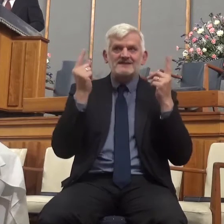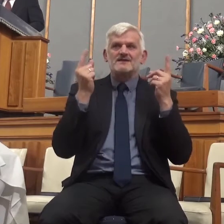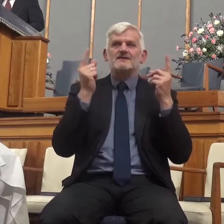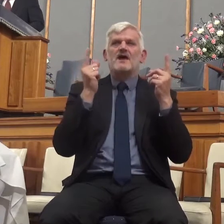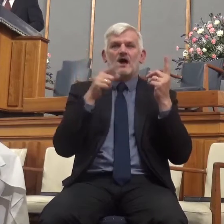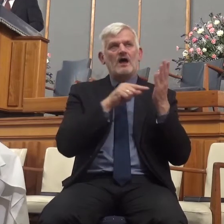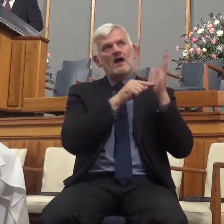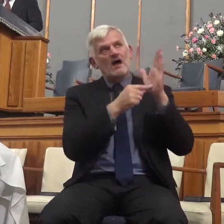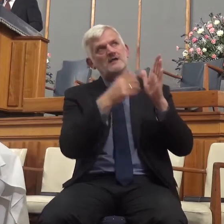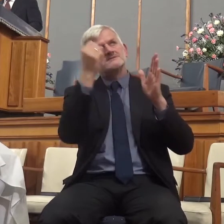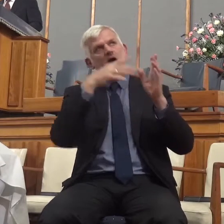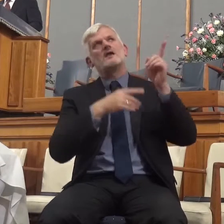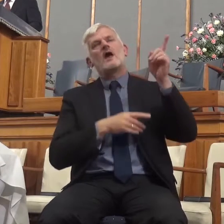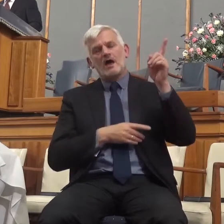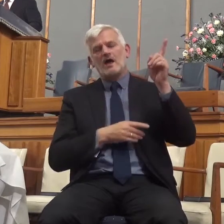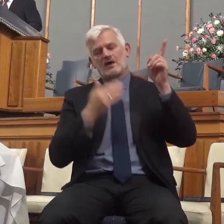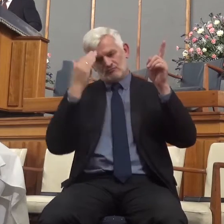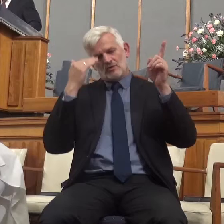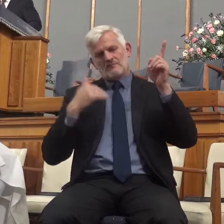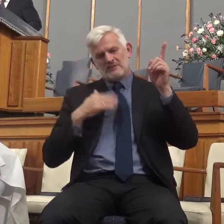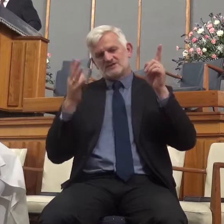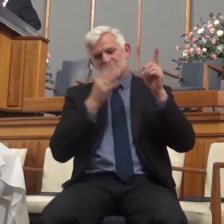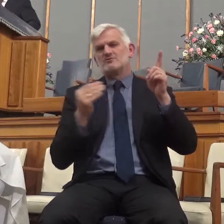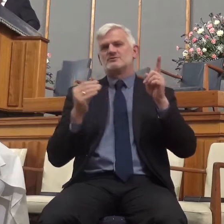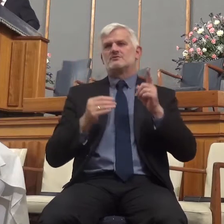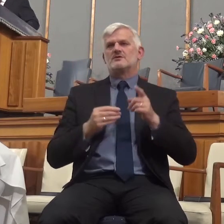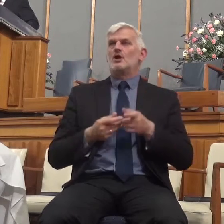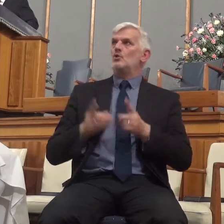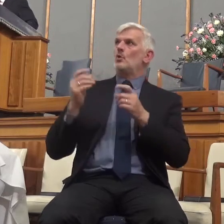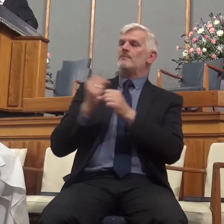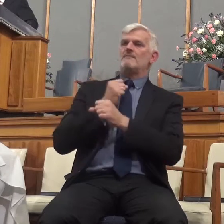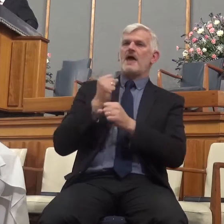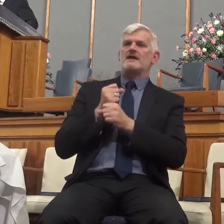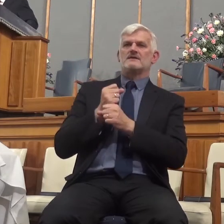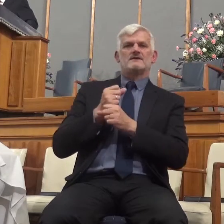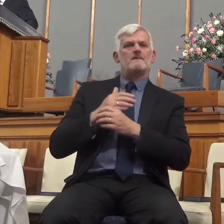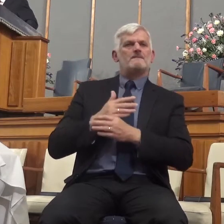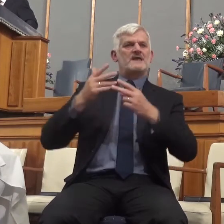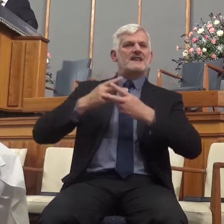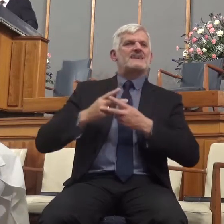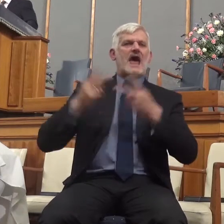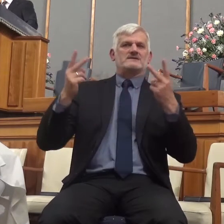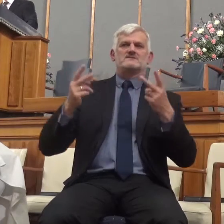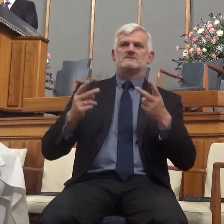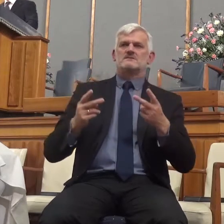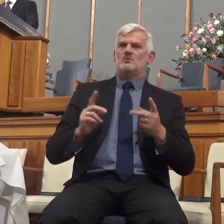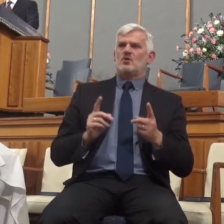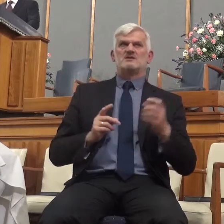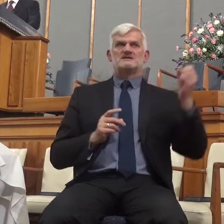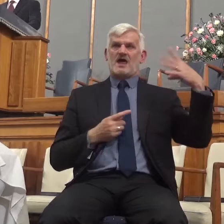understanding. To him that made the greatest light of all, which is not after all the